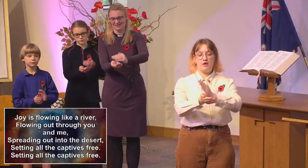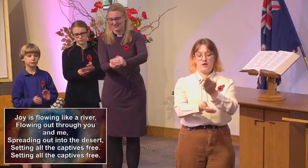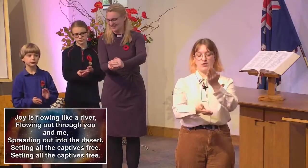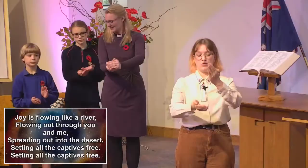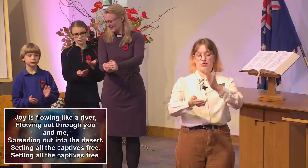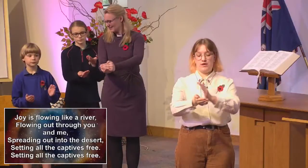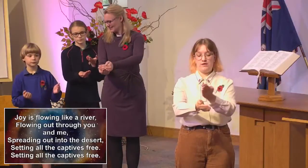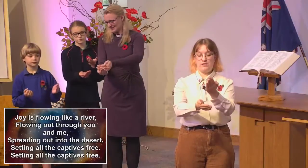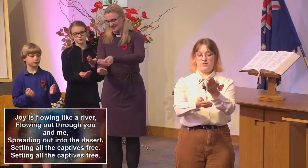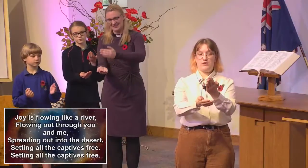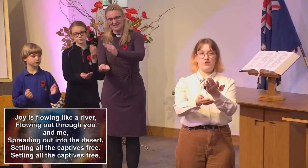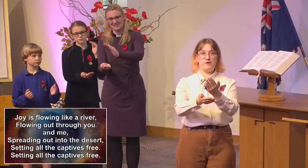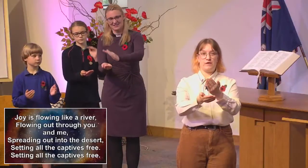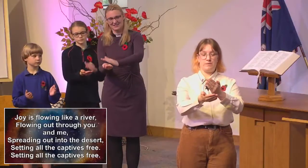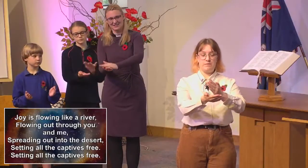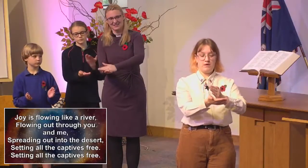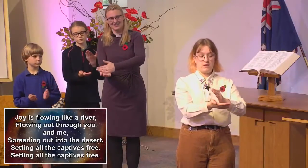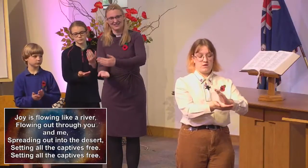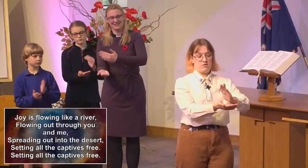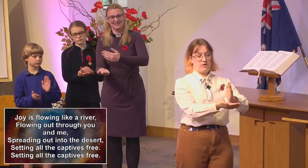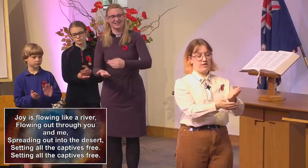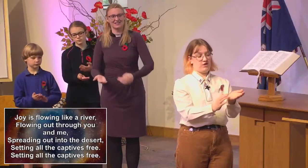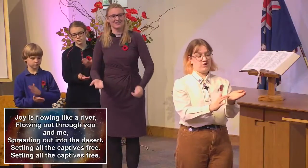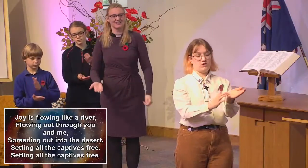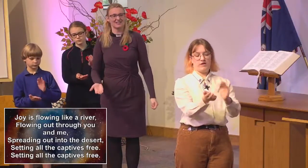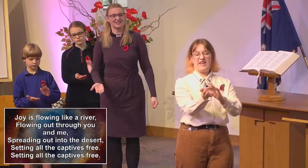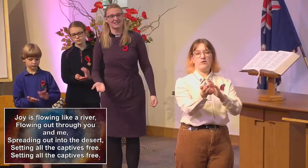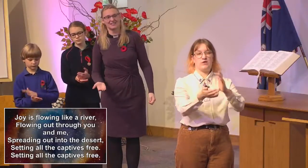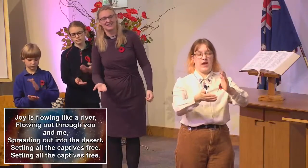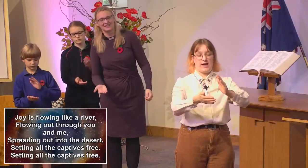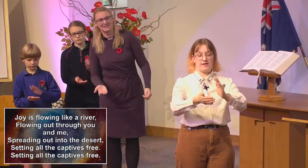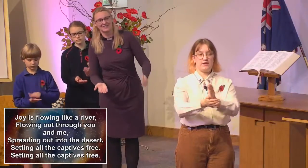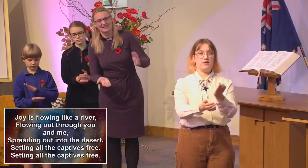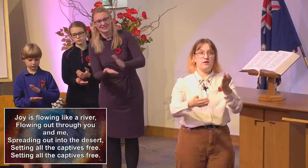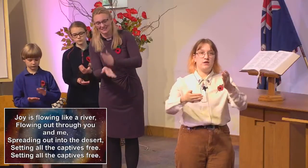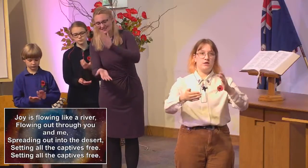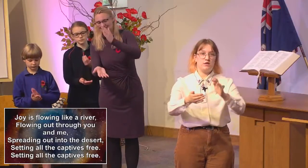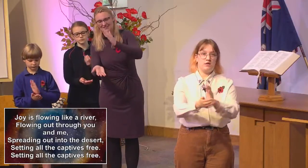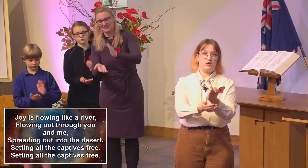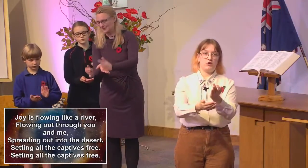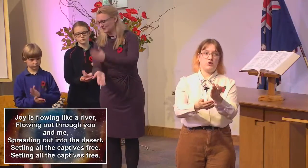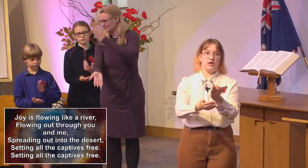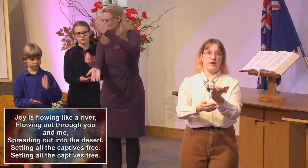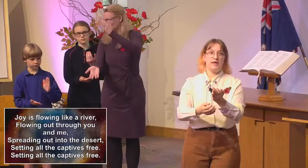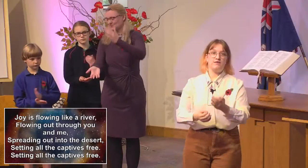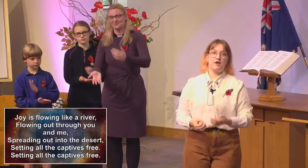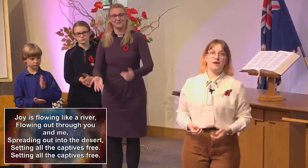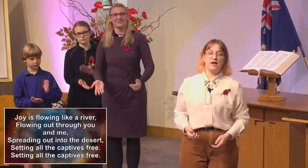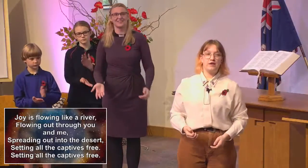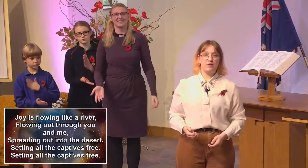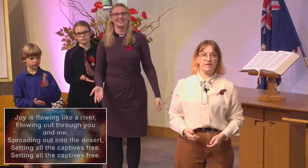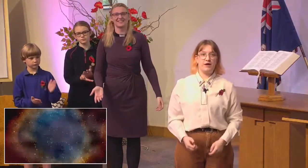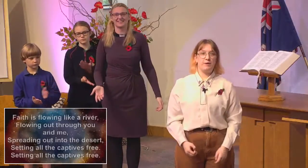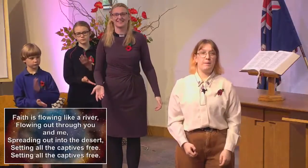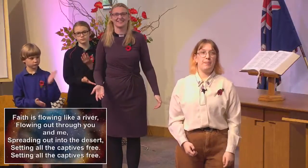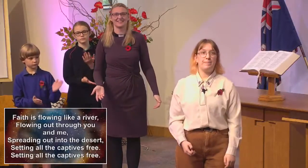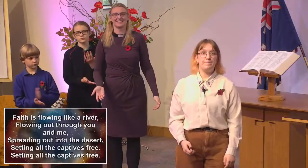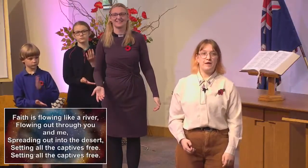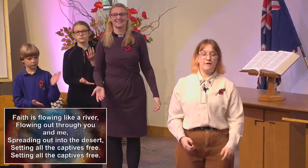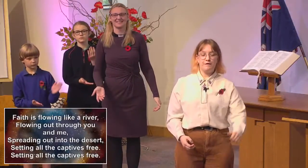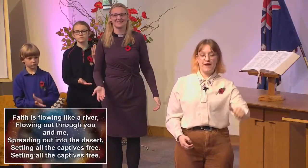clap. Joy, you do two of them with the, sort of the heels of your hands. Joy is flowing like a